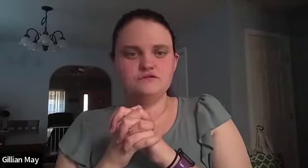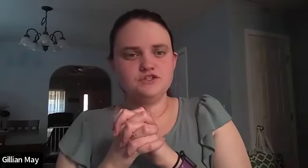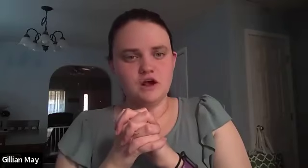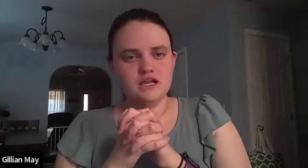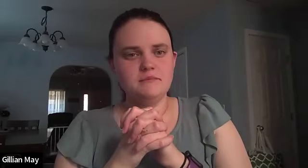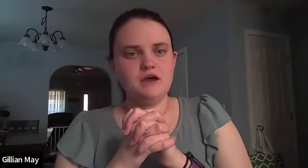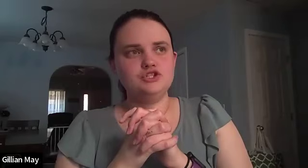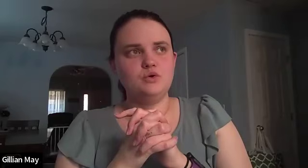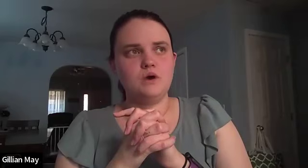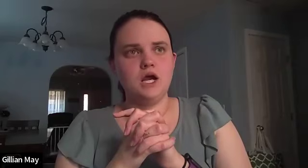if you're talking about your